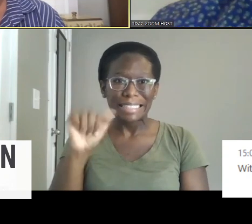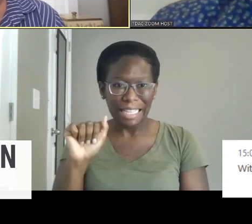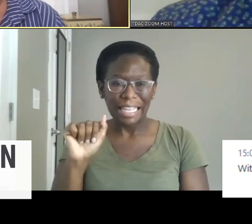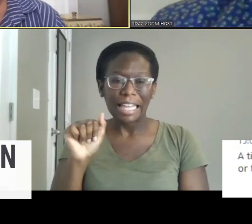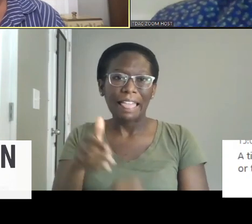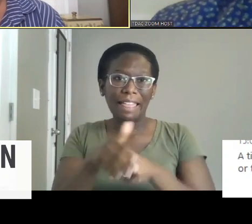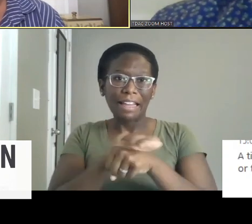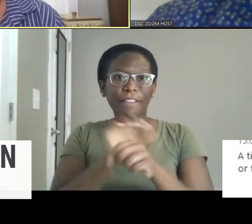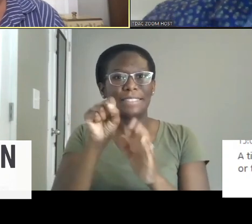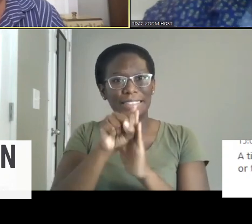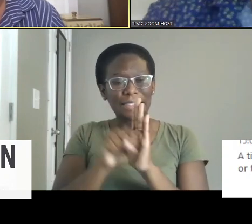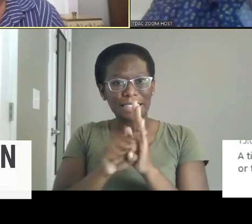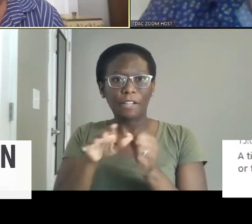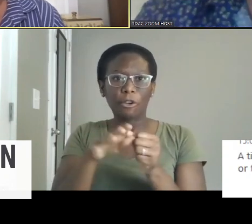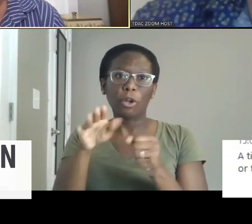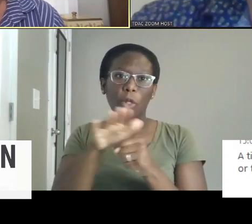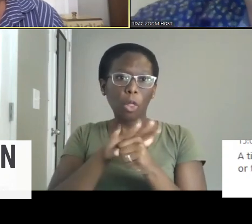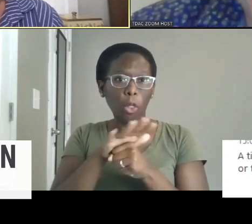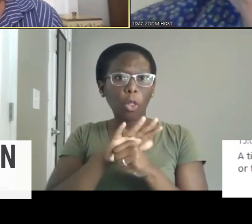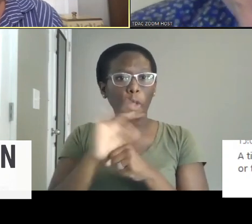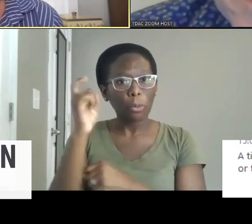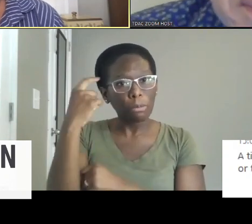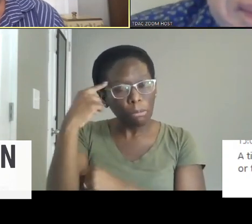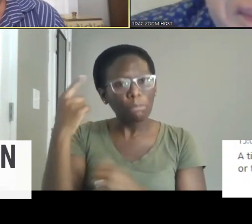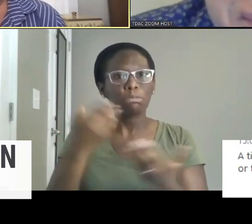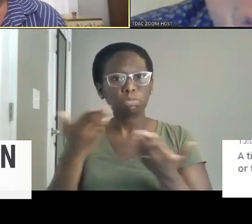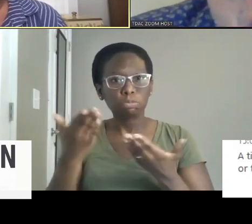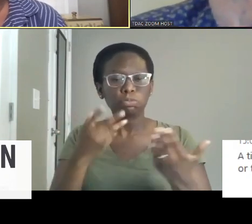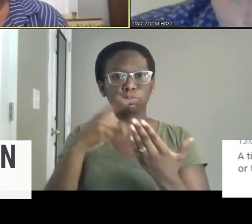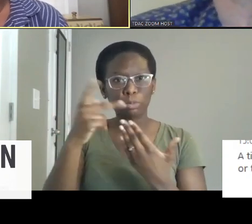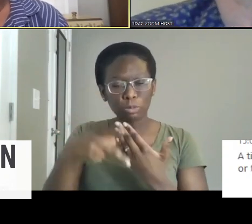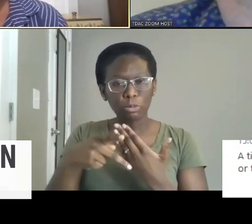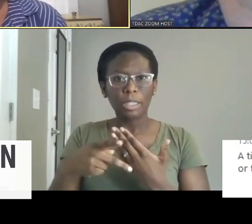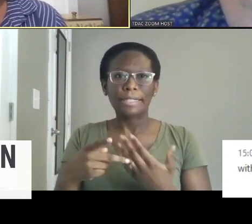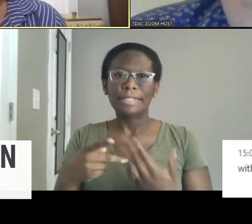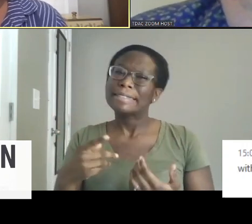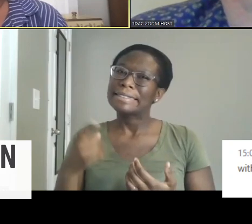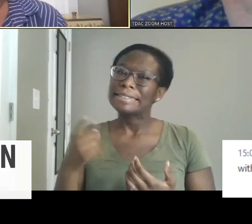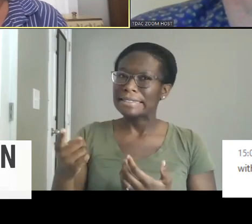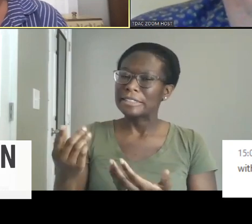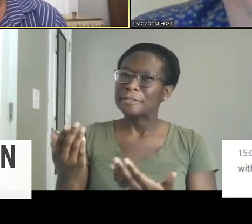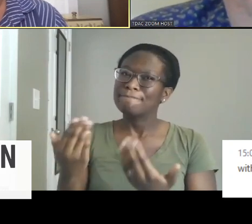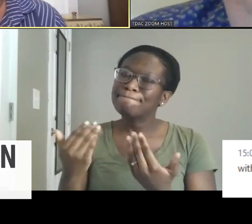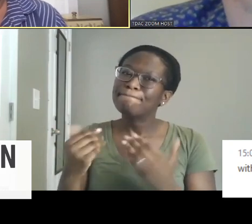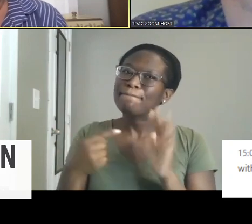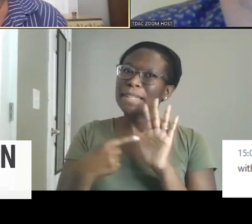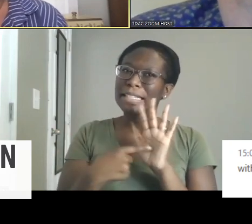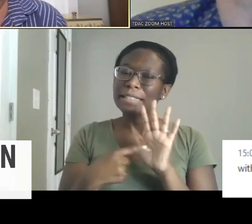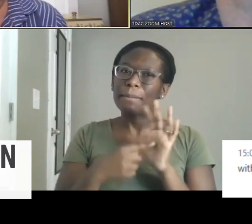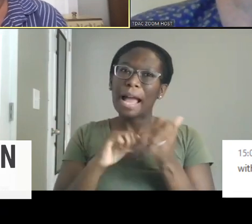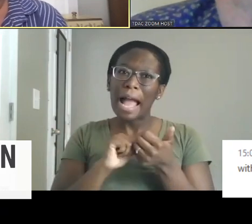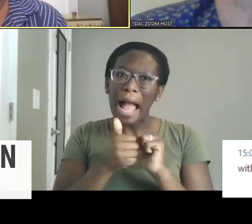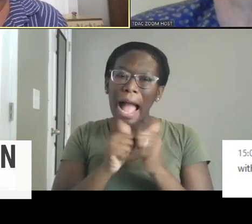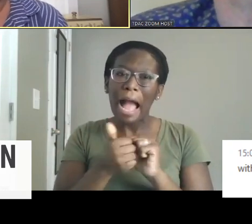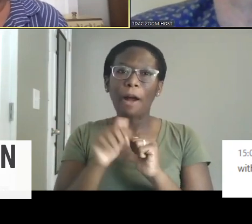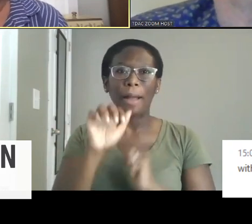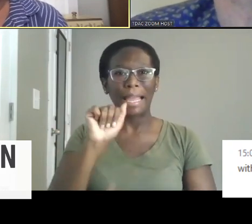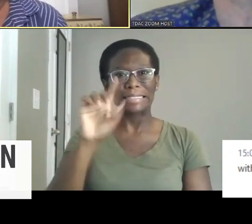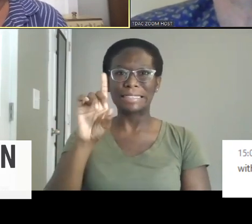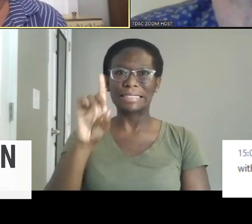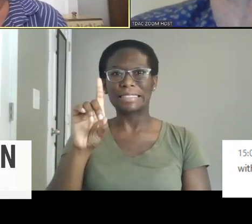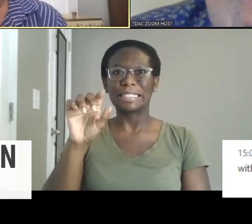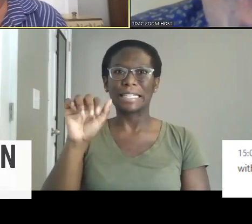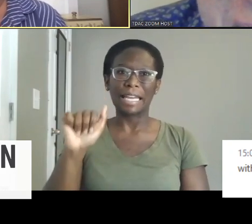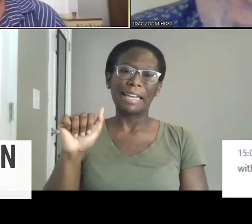covers state and local government services and programs. Timothy, can you give an example of how the Americans with